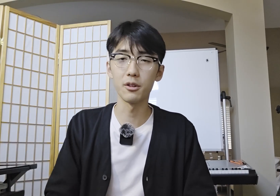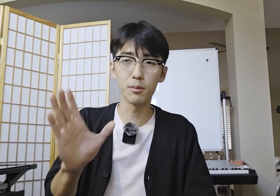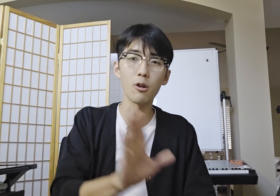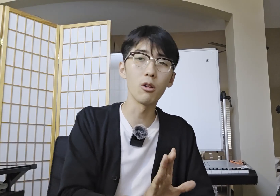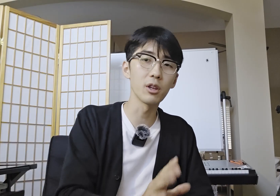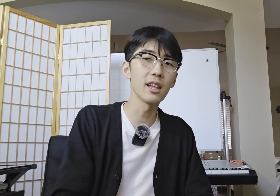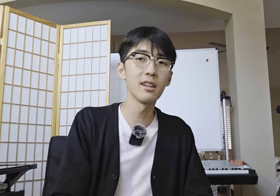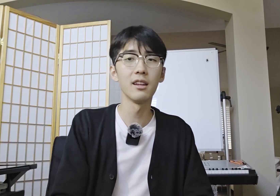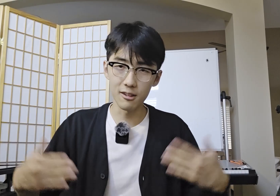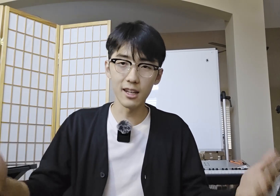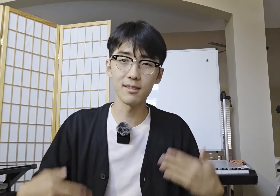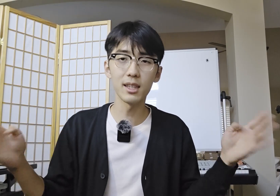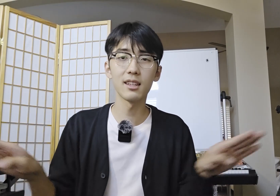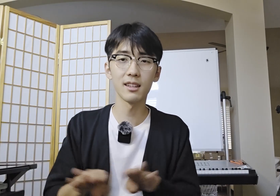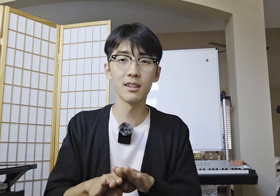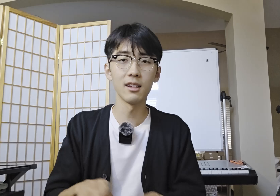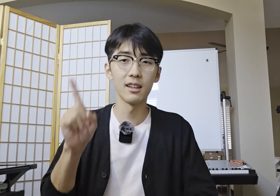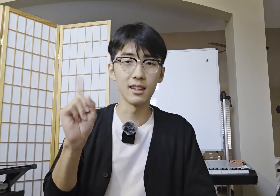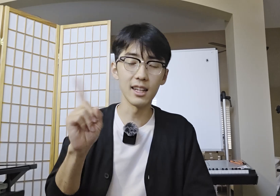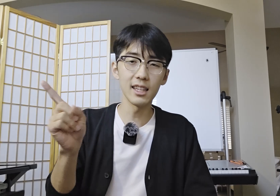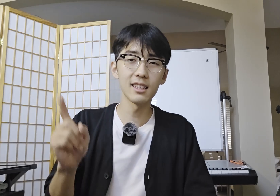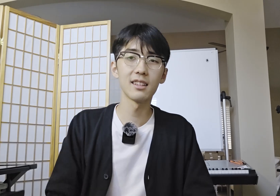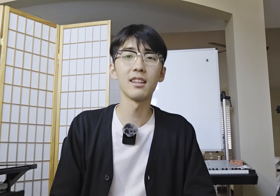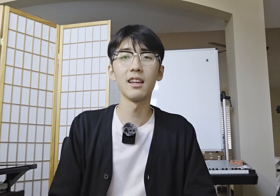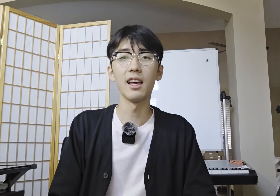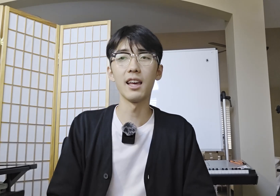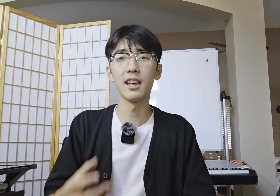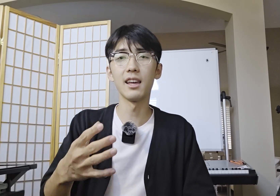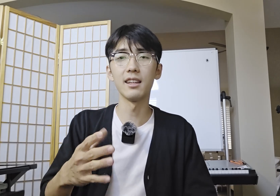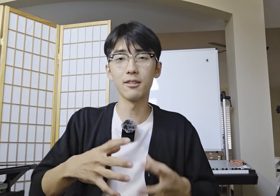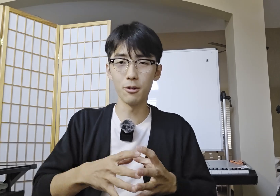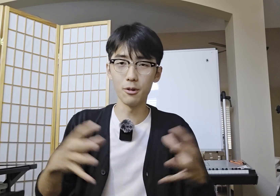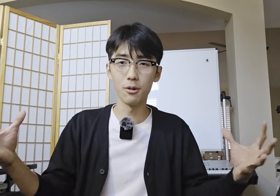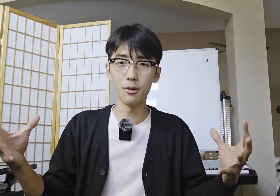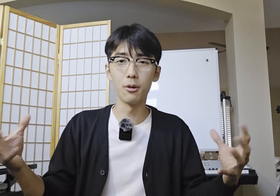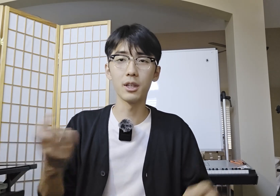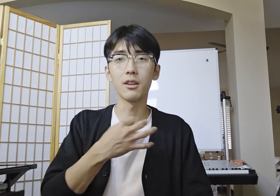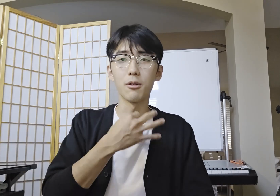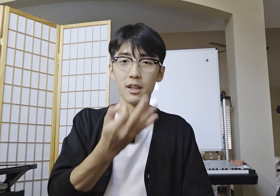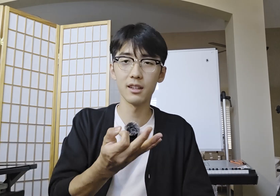to put it all over again, haru yasumi, nani, and oki koe.